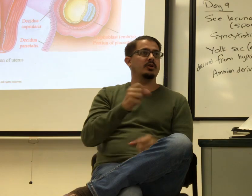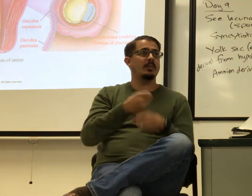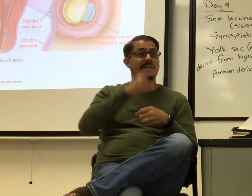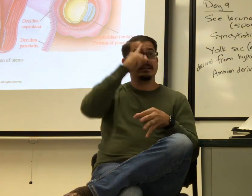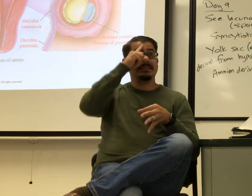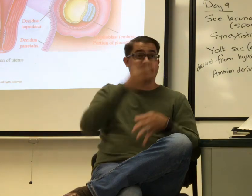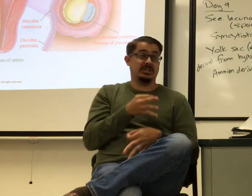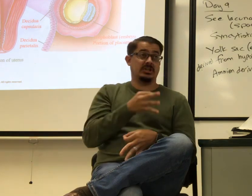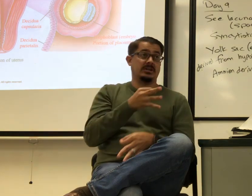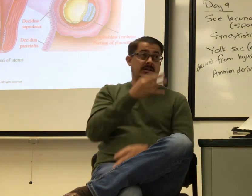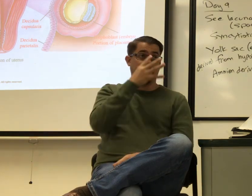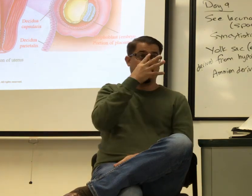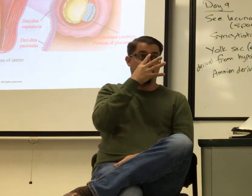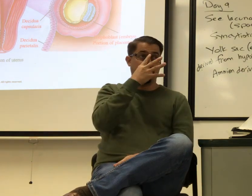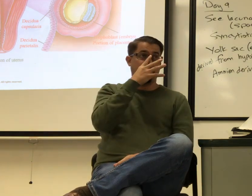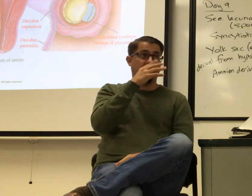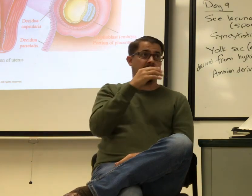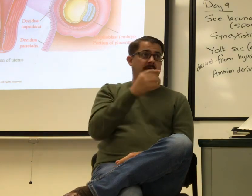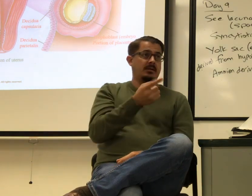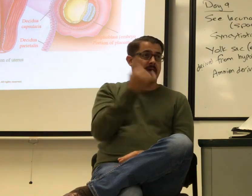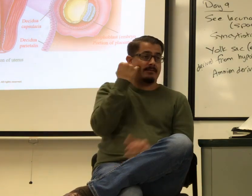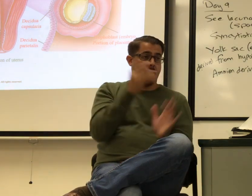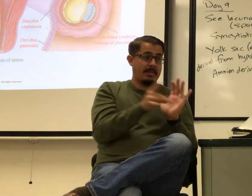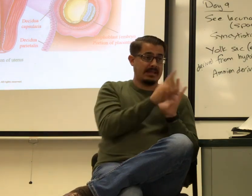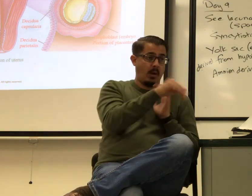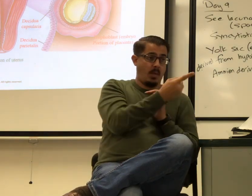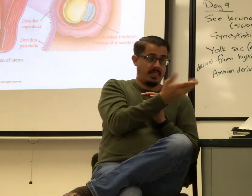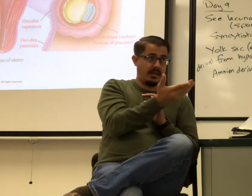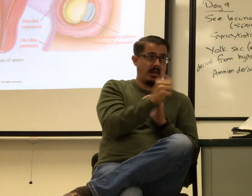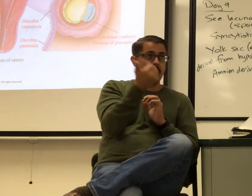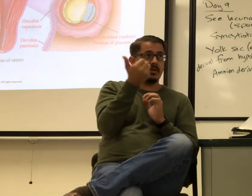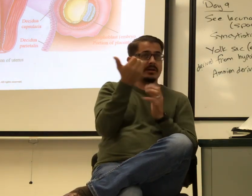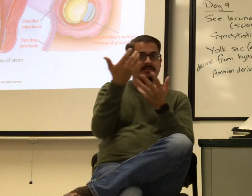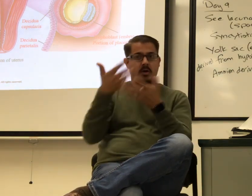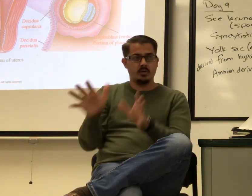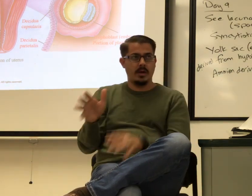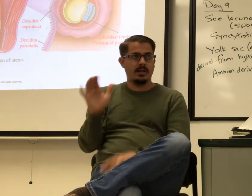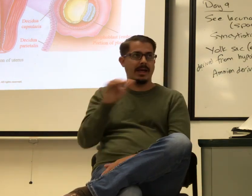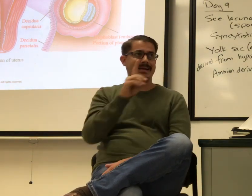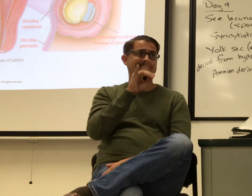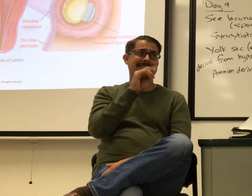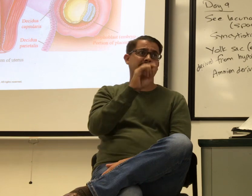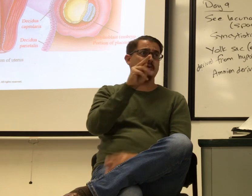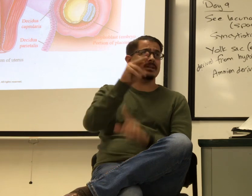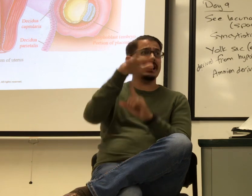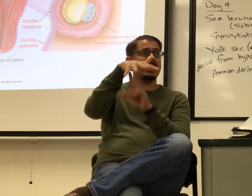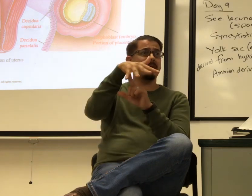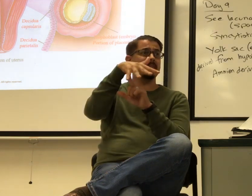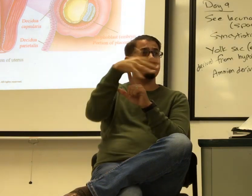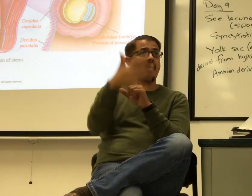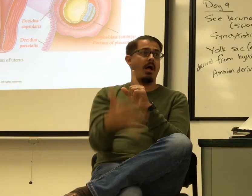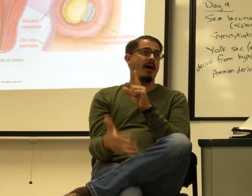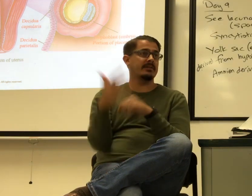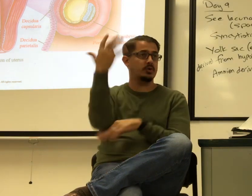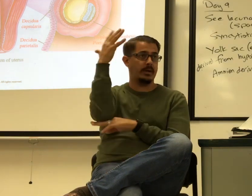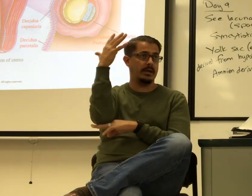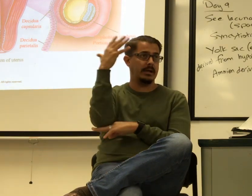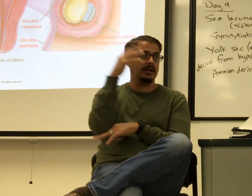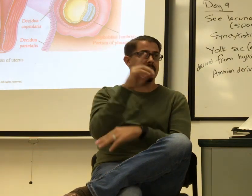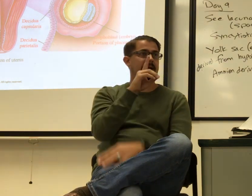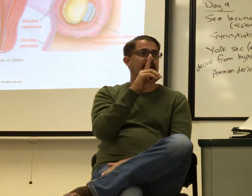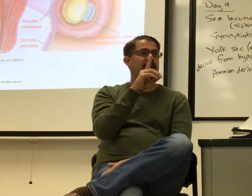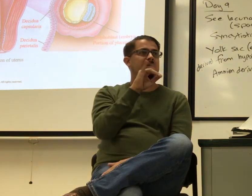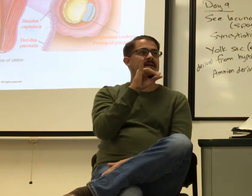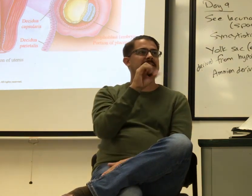decision. You go with one thing, the other thing falls away. Like deciduous leaves, leaves that fall off. So decidua